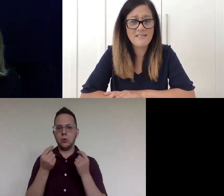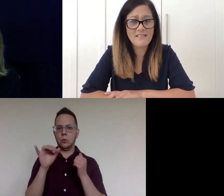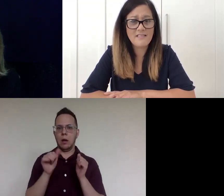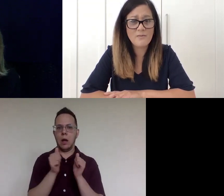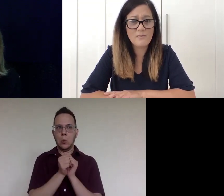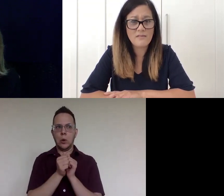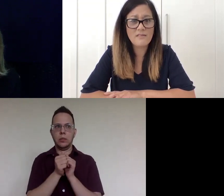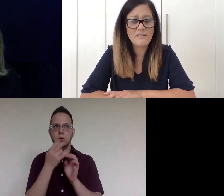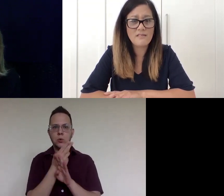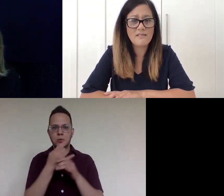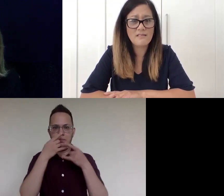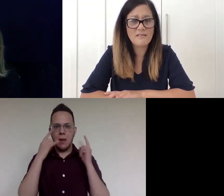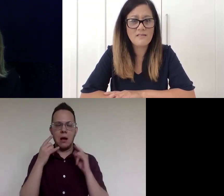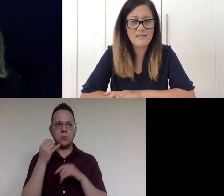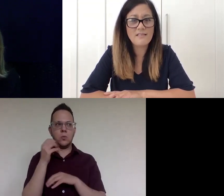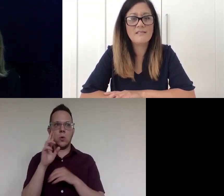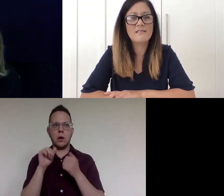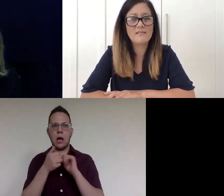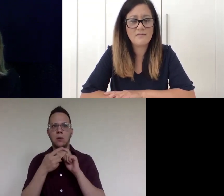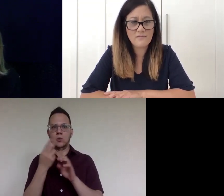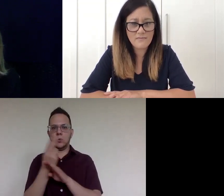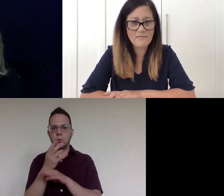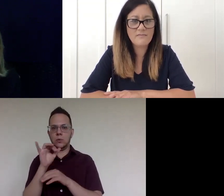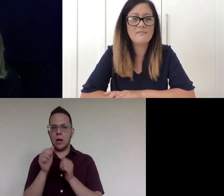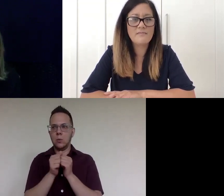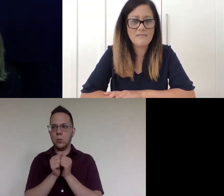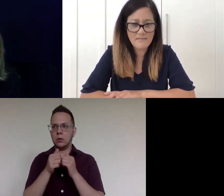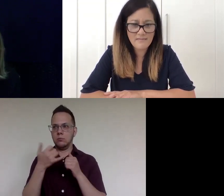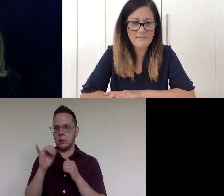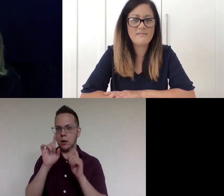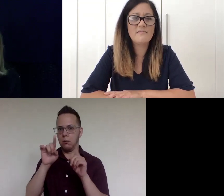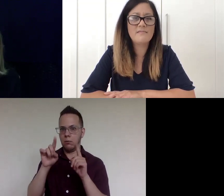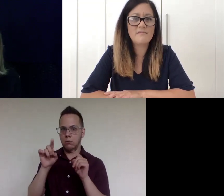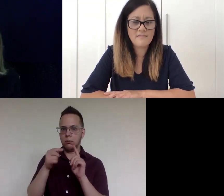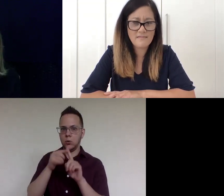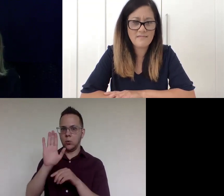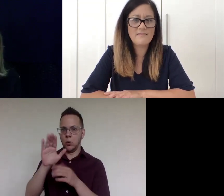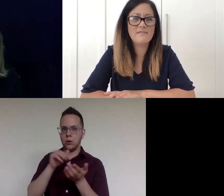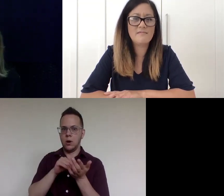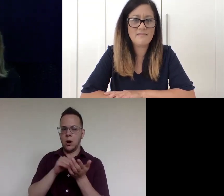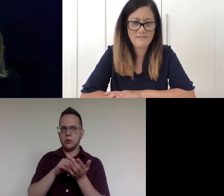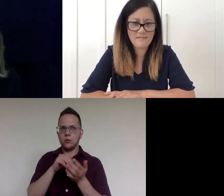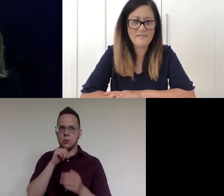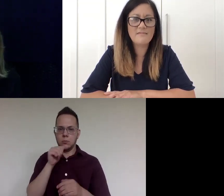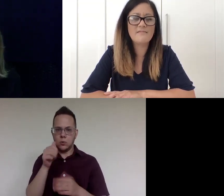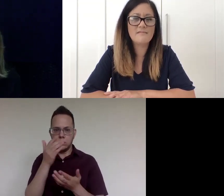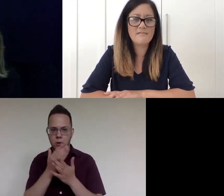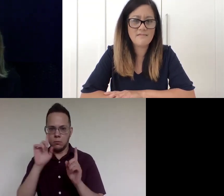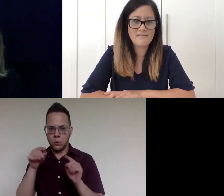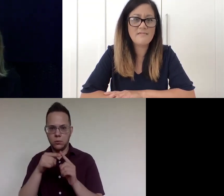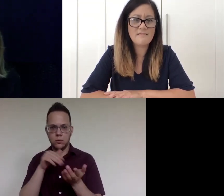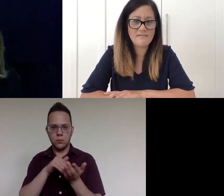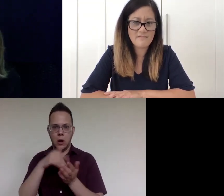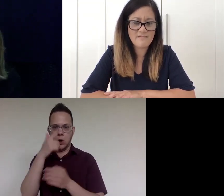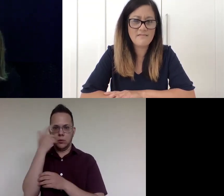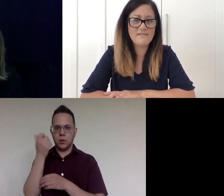But how to do that with a face mask? Is it better to go to the doctor's